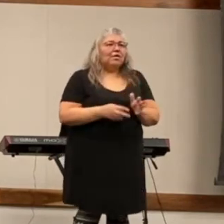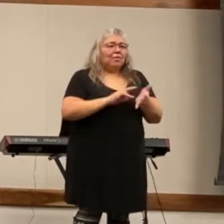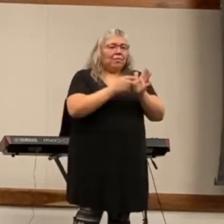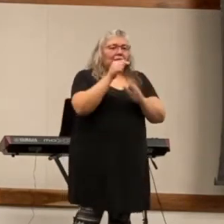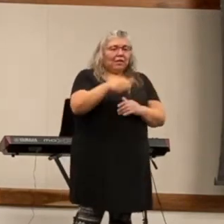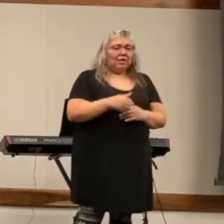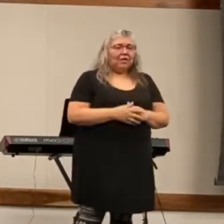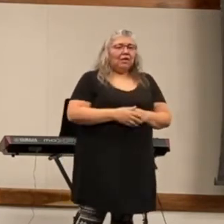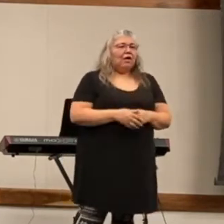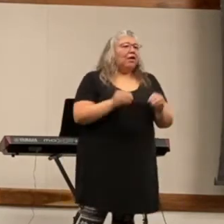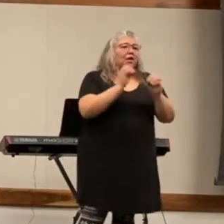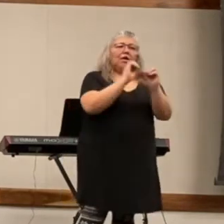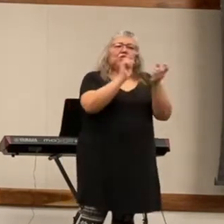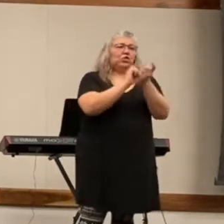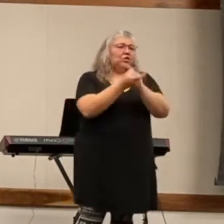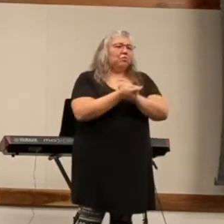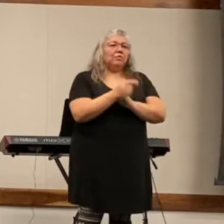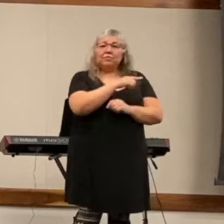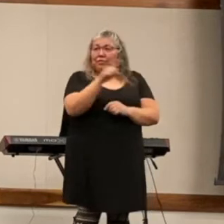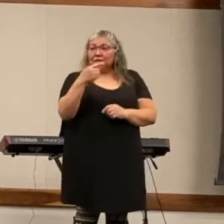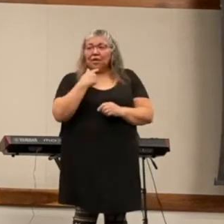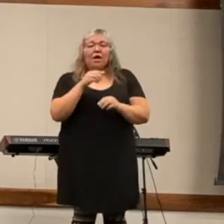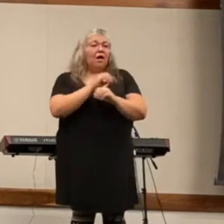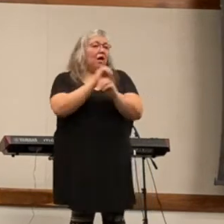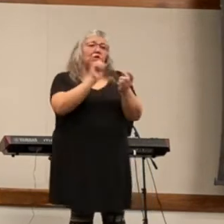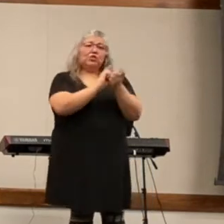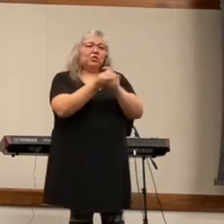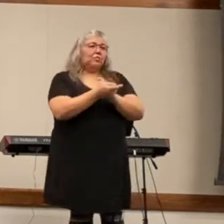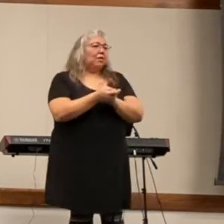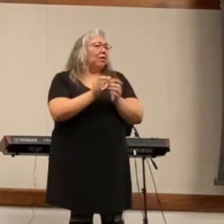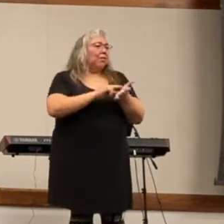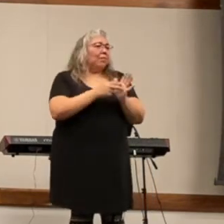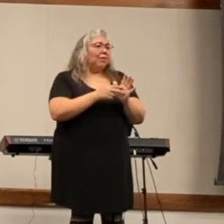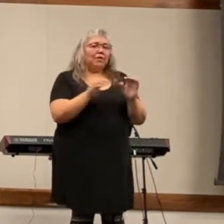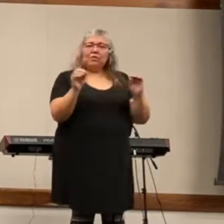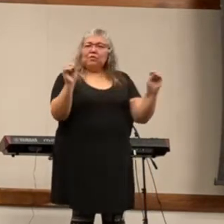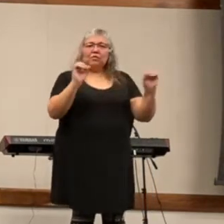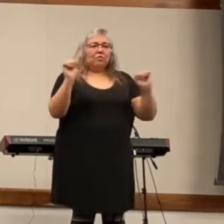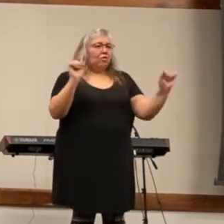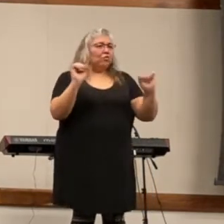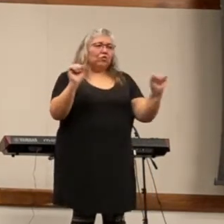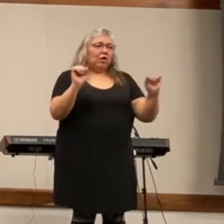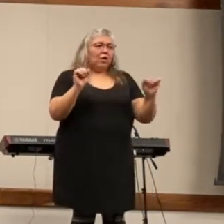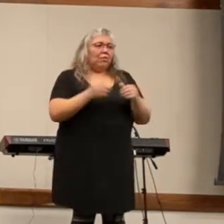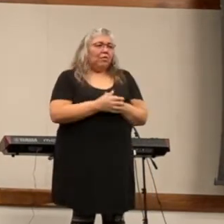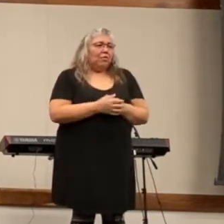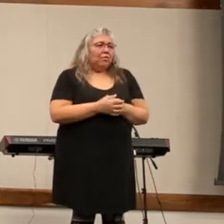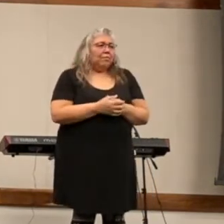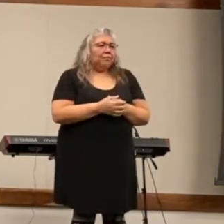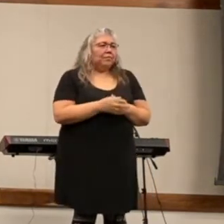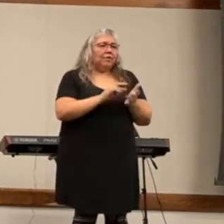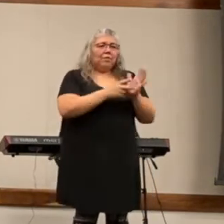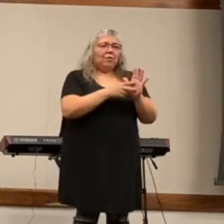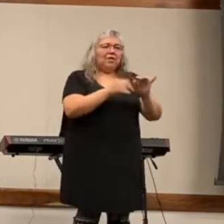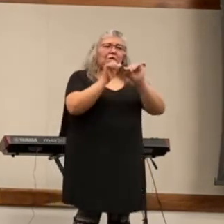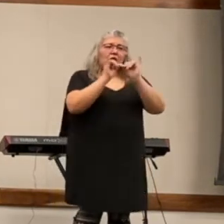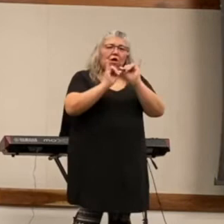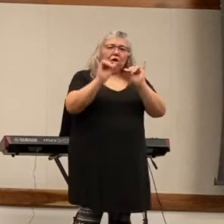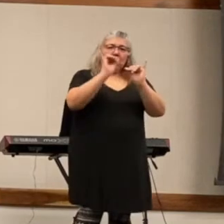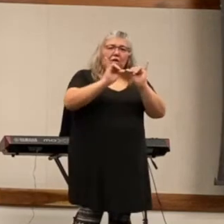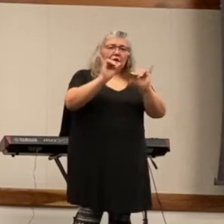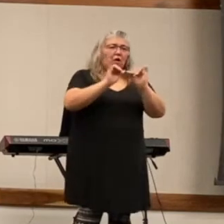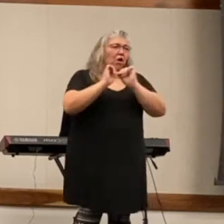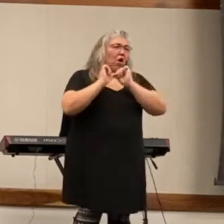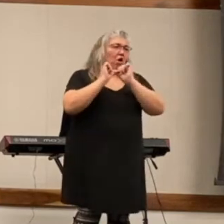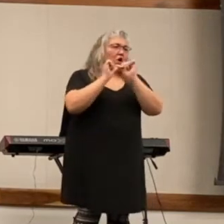this, unchangeable. Say unchangeable. Unchangeable. It means unshakable. Say unshakable. Unshakable. Means constant. Say